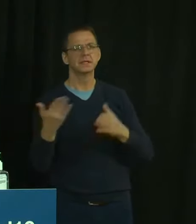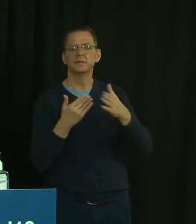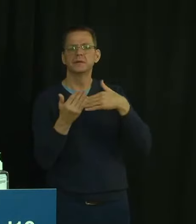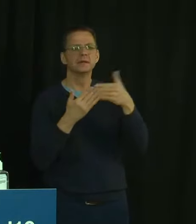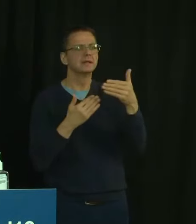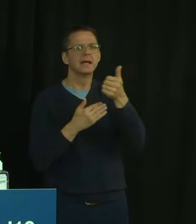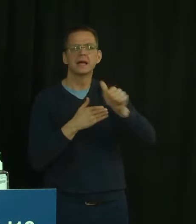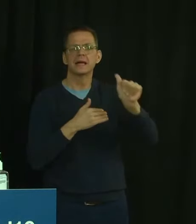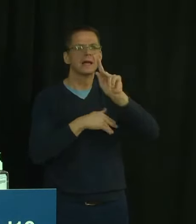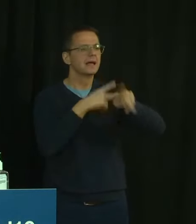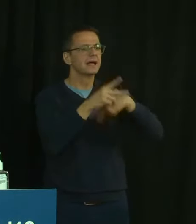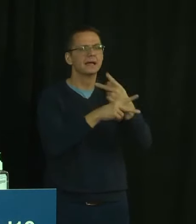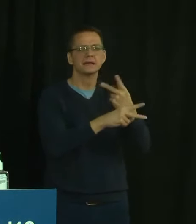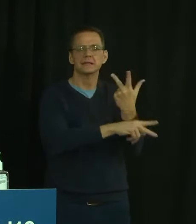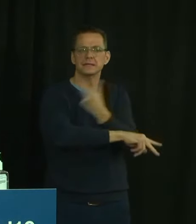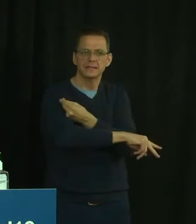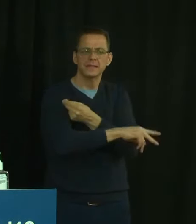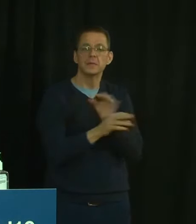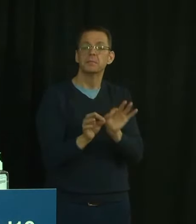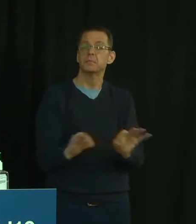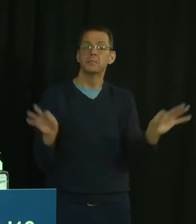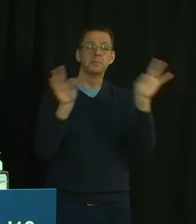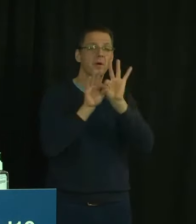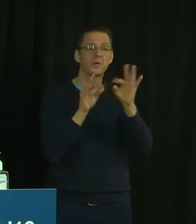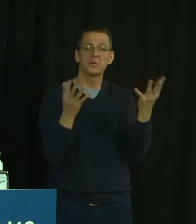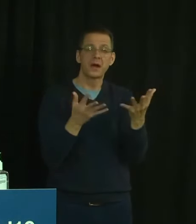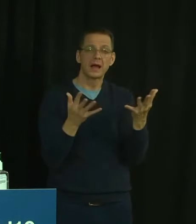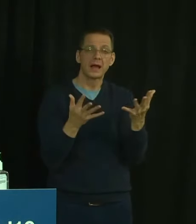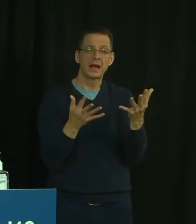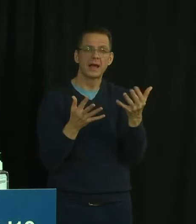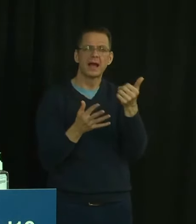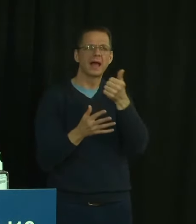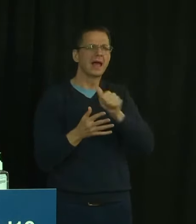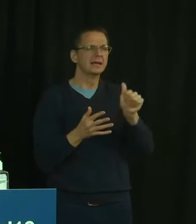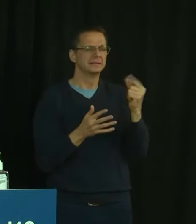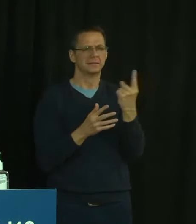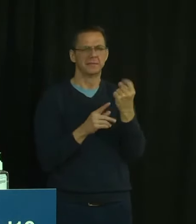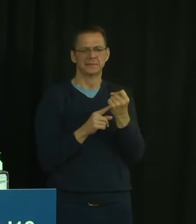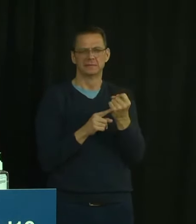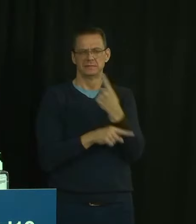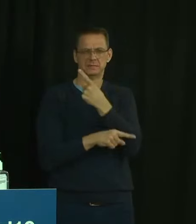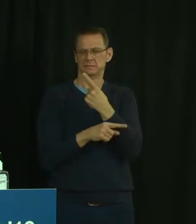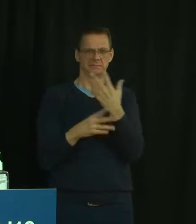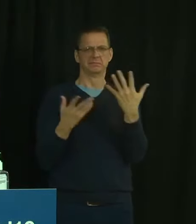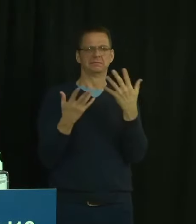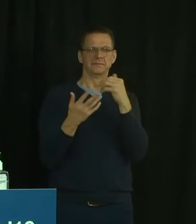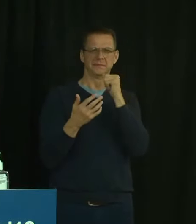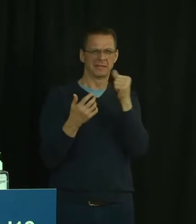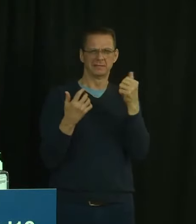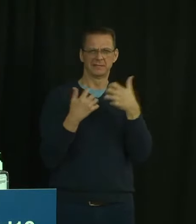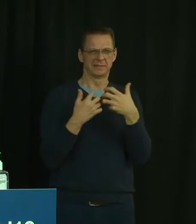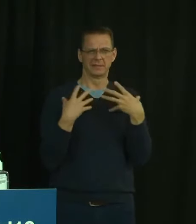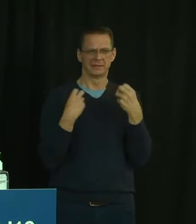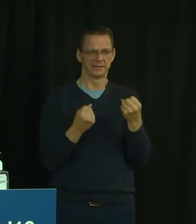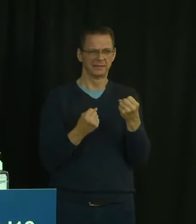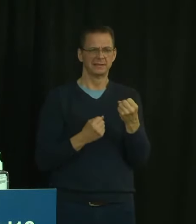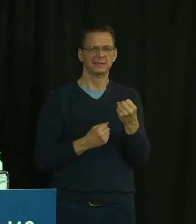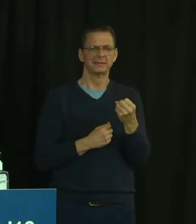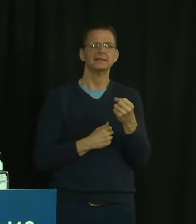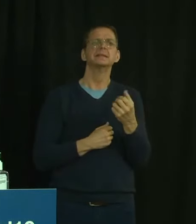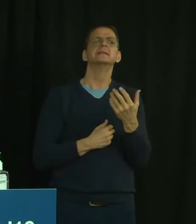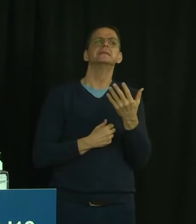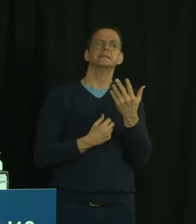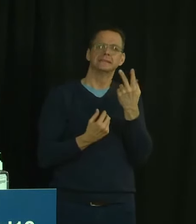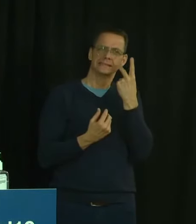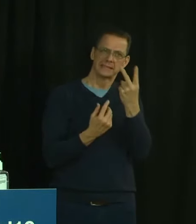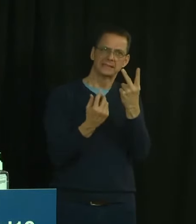signs, that they would talk to their healthcare provider. What we've seen, again, in these extremely rare reports from Europe,